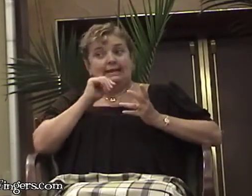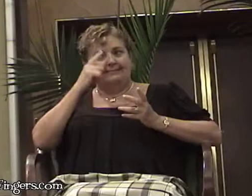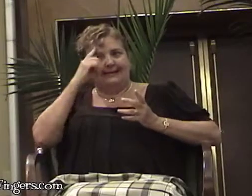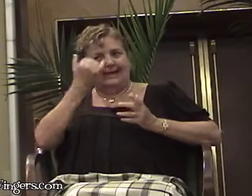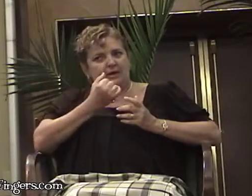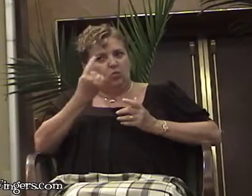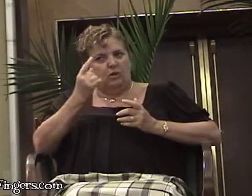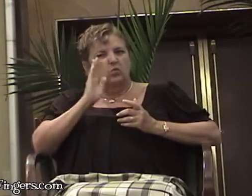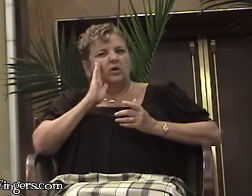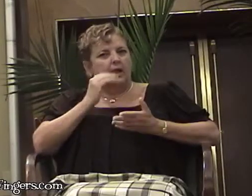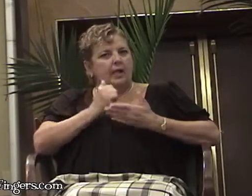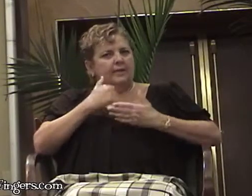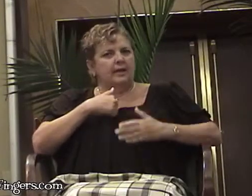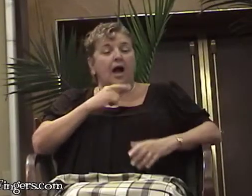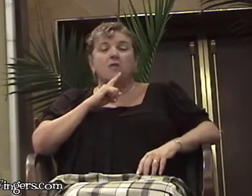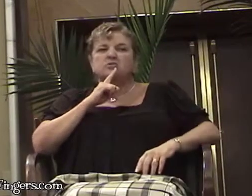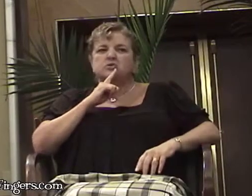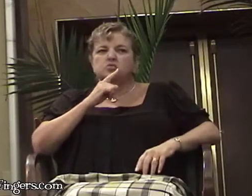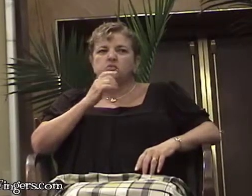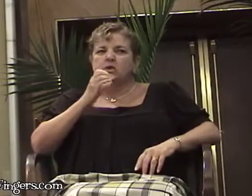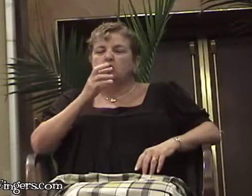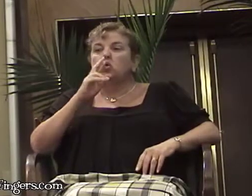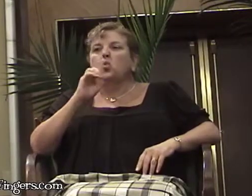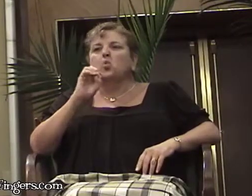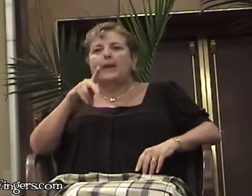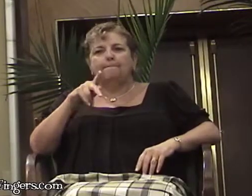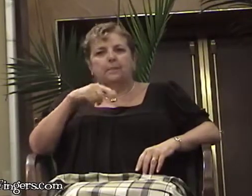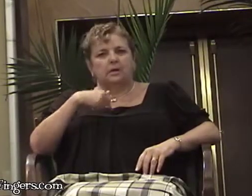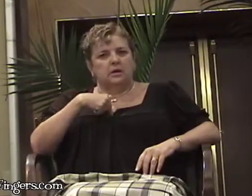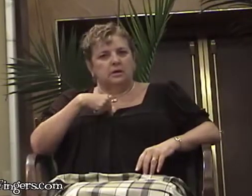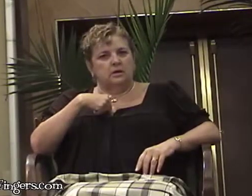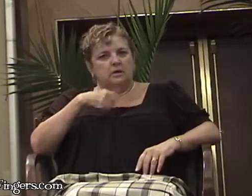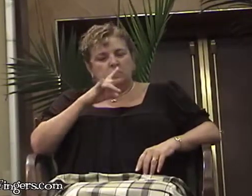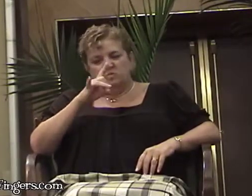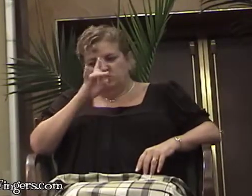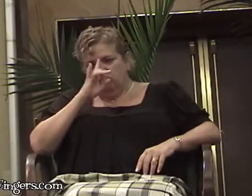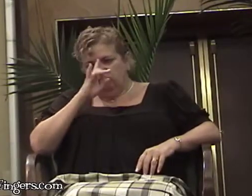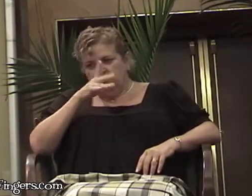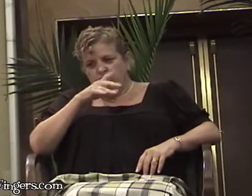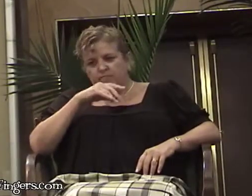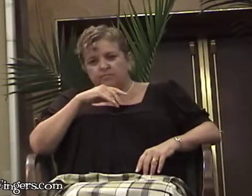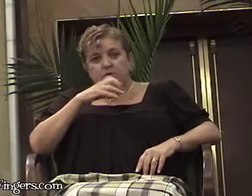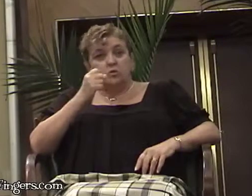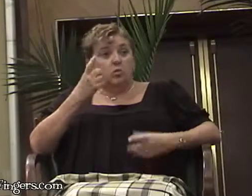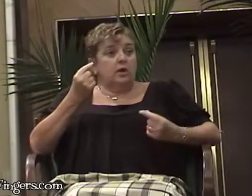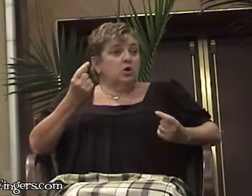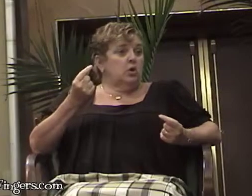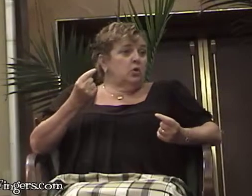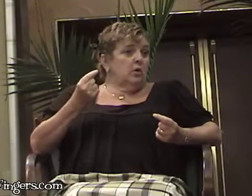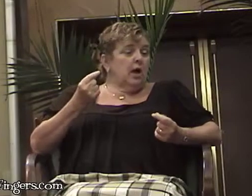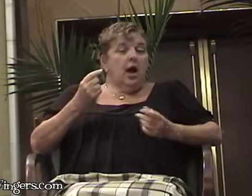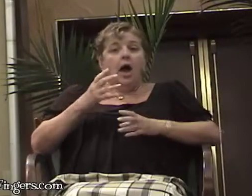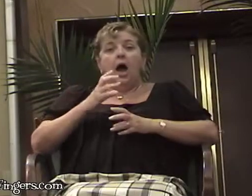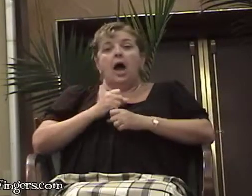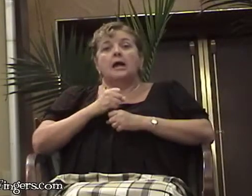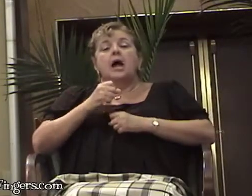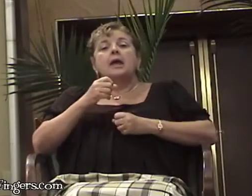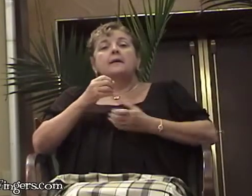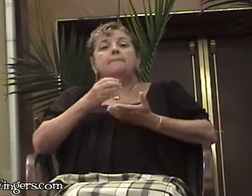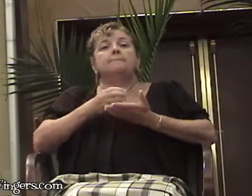creep, and I didn't know what to do. So what I did do, I got a bottled liquor, a case of beer, and some other substances, and I checked into a hotel with the